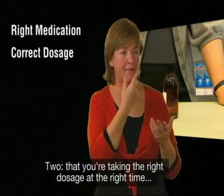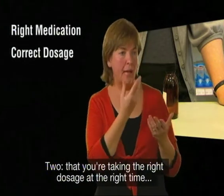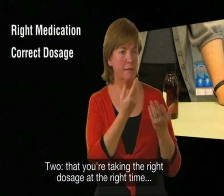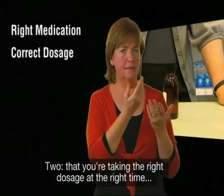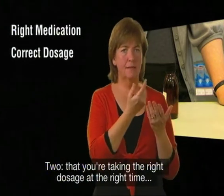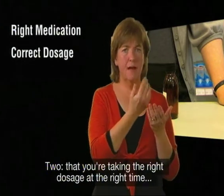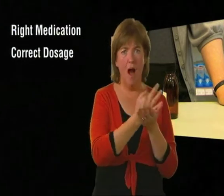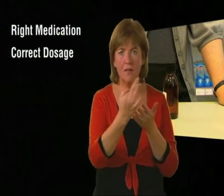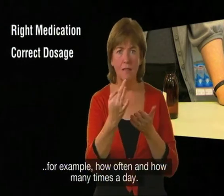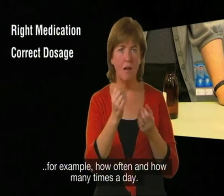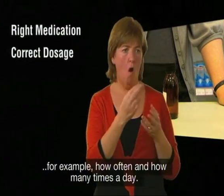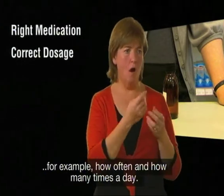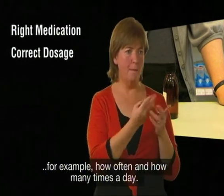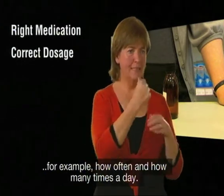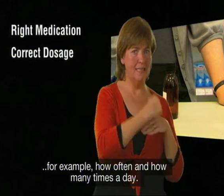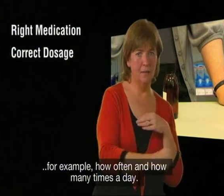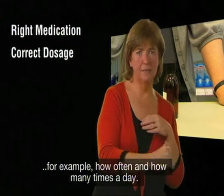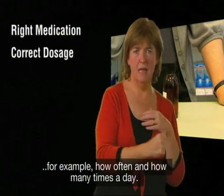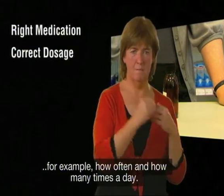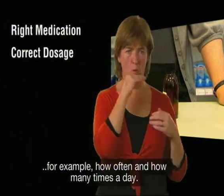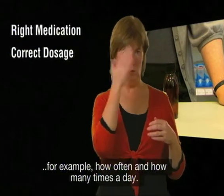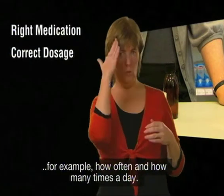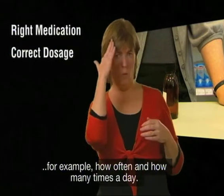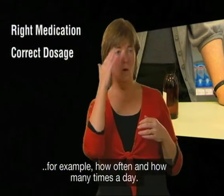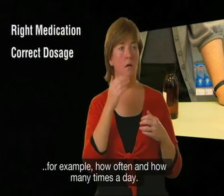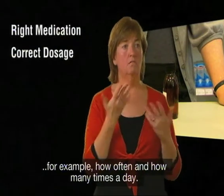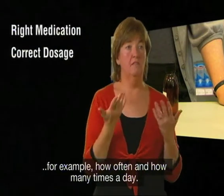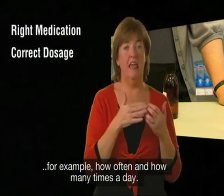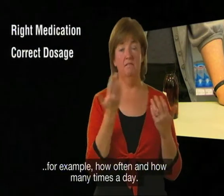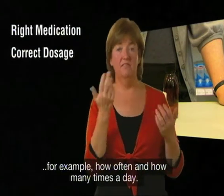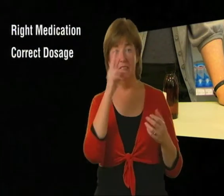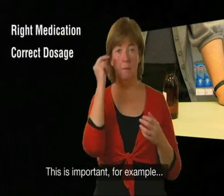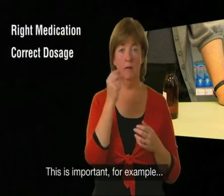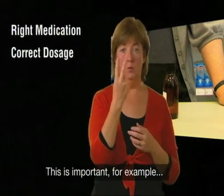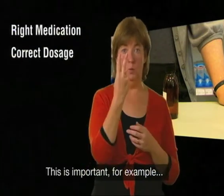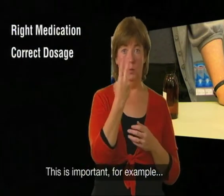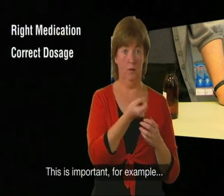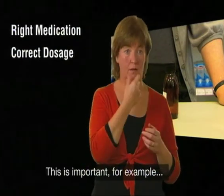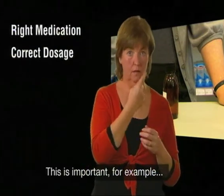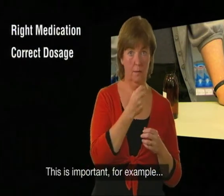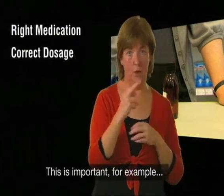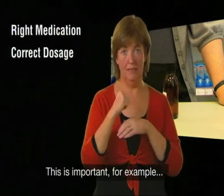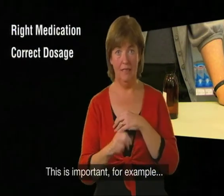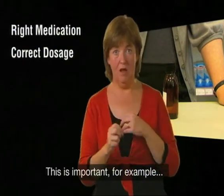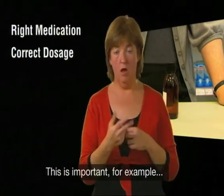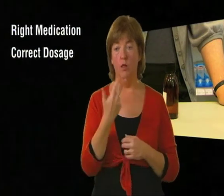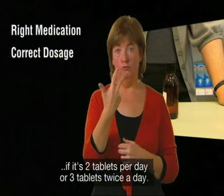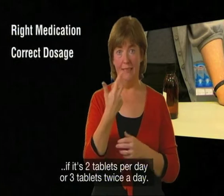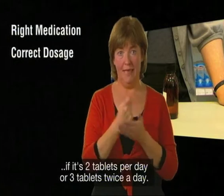right time. For example, how often and how many times a day. This is important. For example, if it's